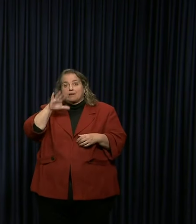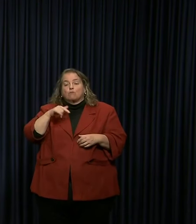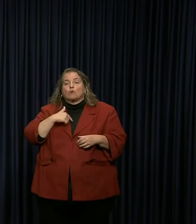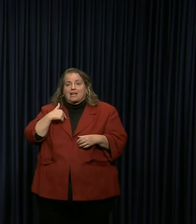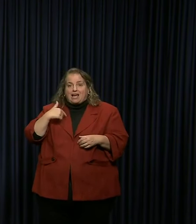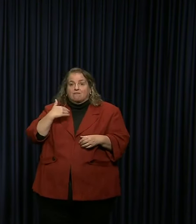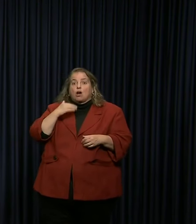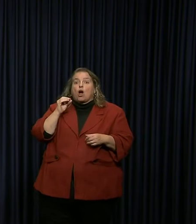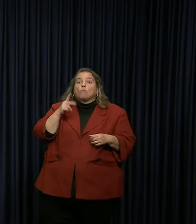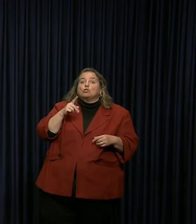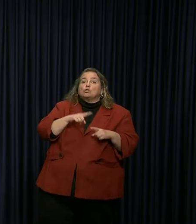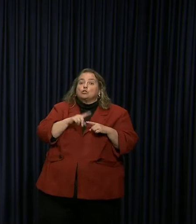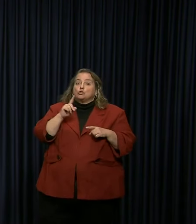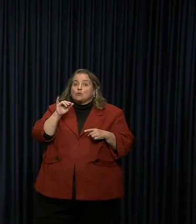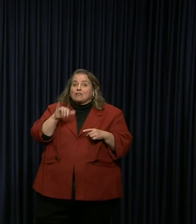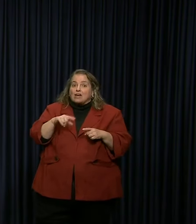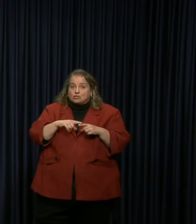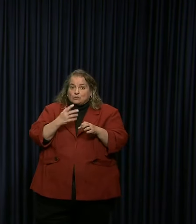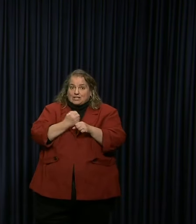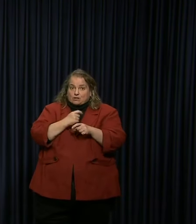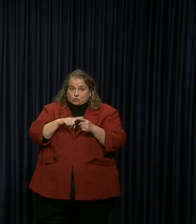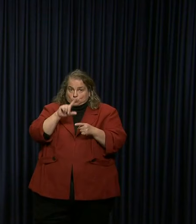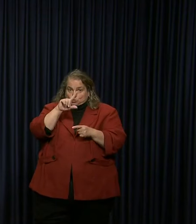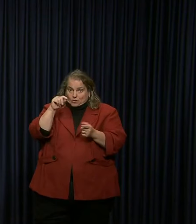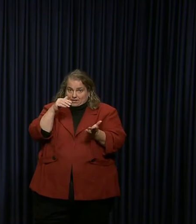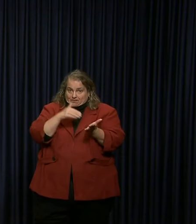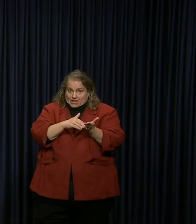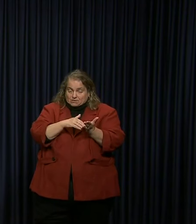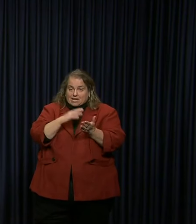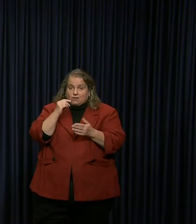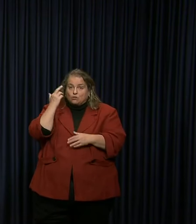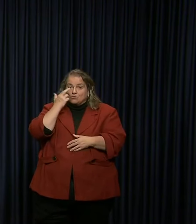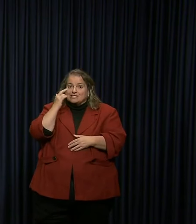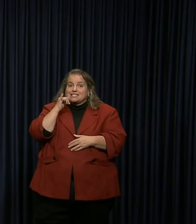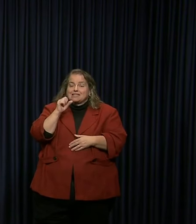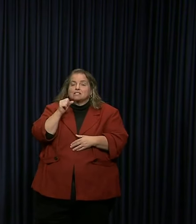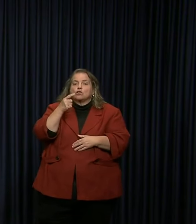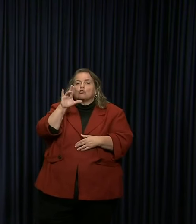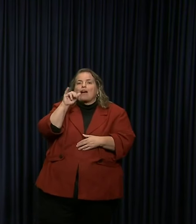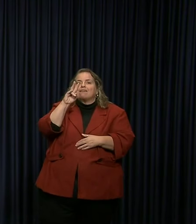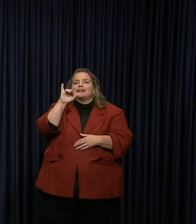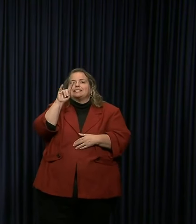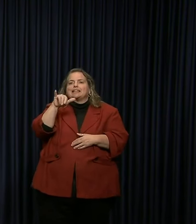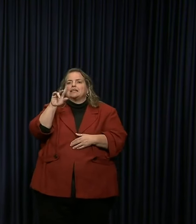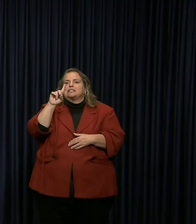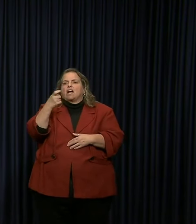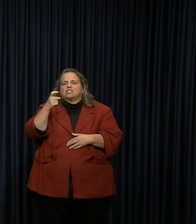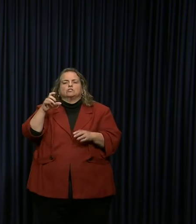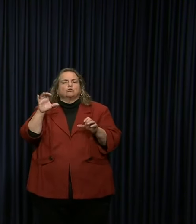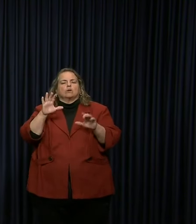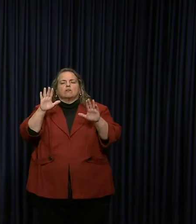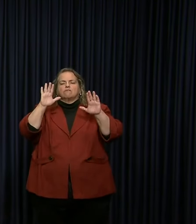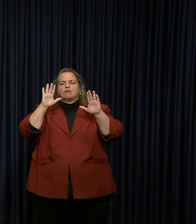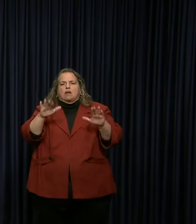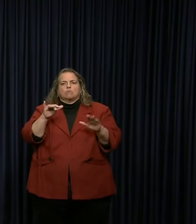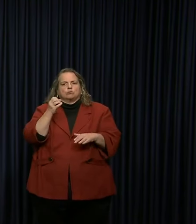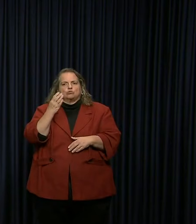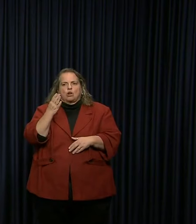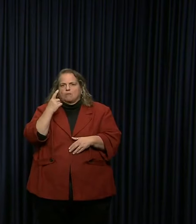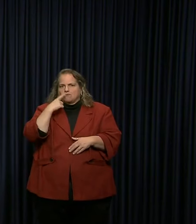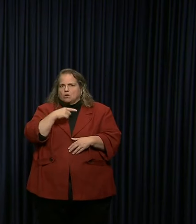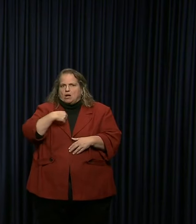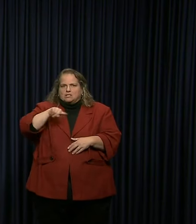have the opportunity to do that, to get to the 20,000. And the reason is Gravity Diagnostics, which is doing a phenomenal job